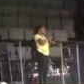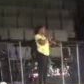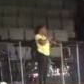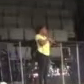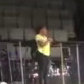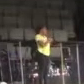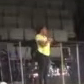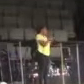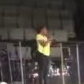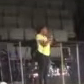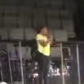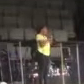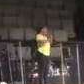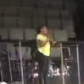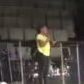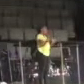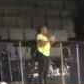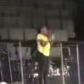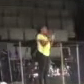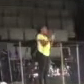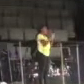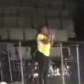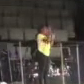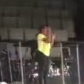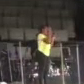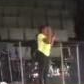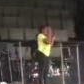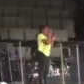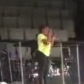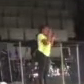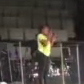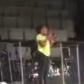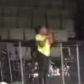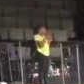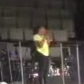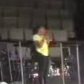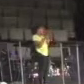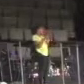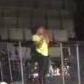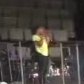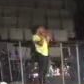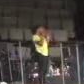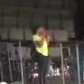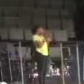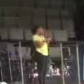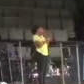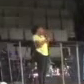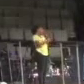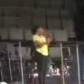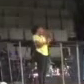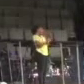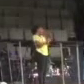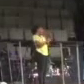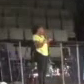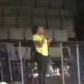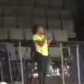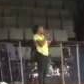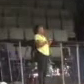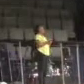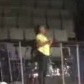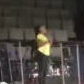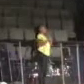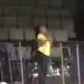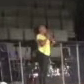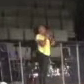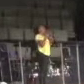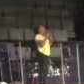forward thinking and positive conversation? Somebody say clean versus unclean. Are you your best self when you're